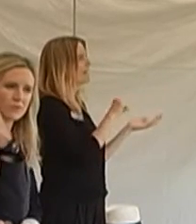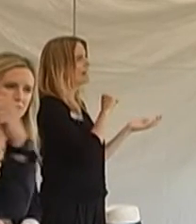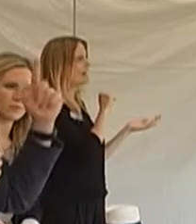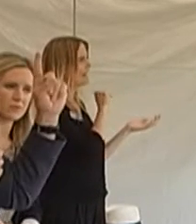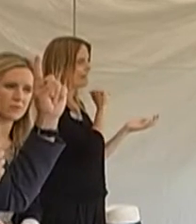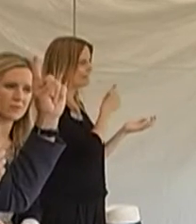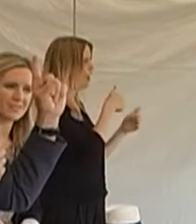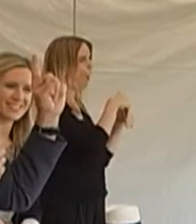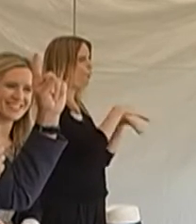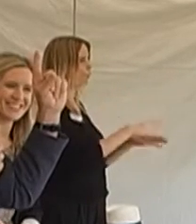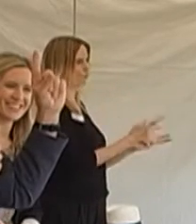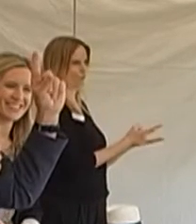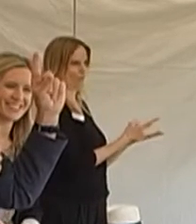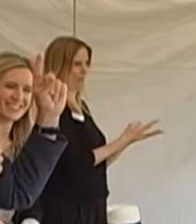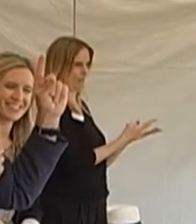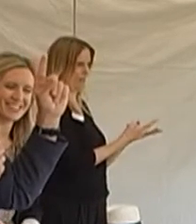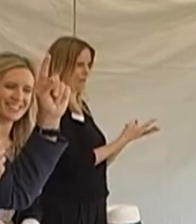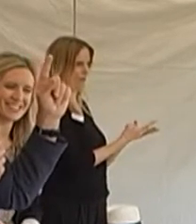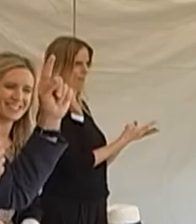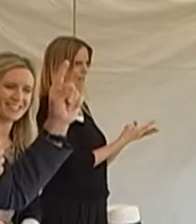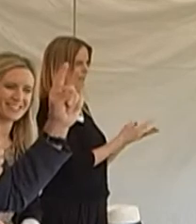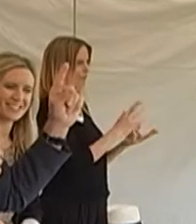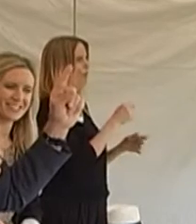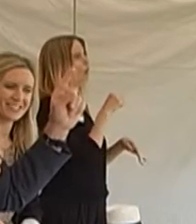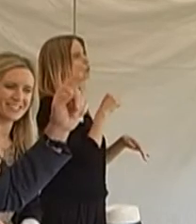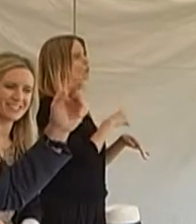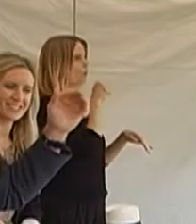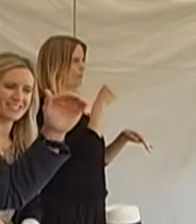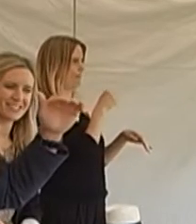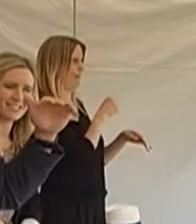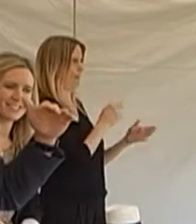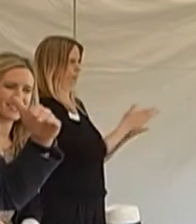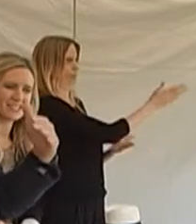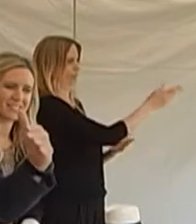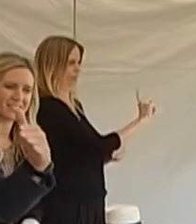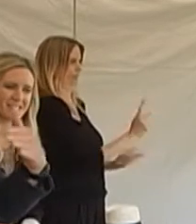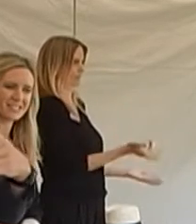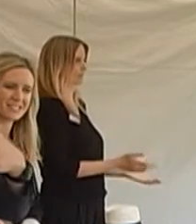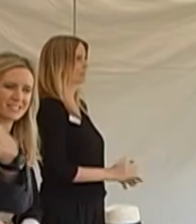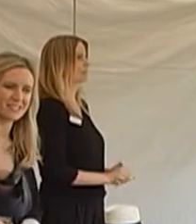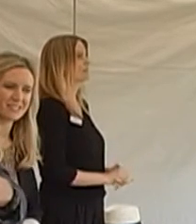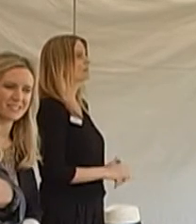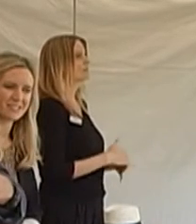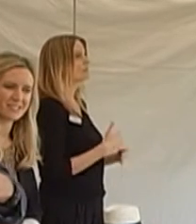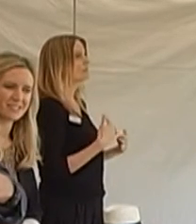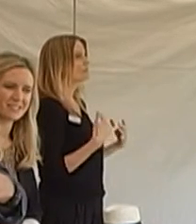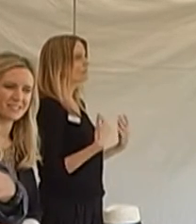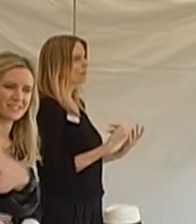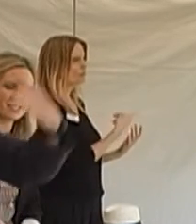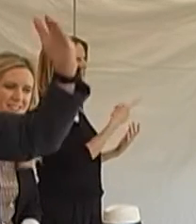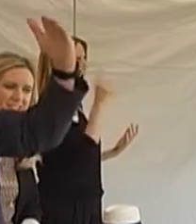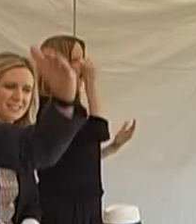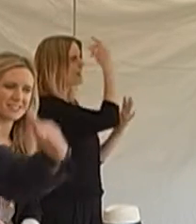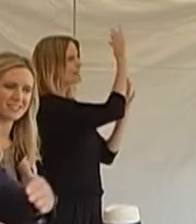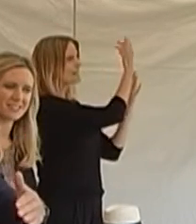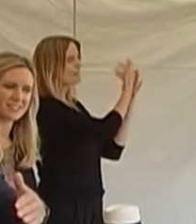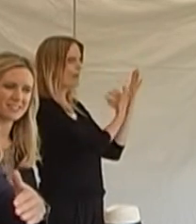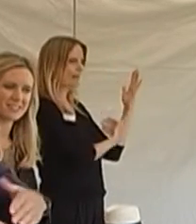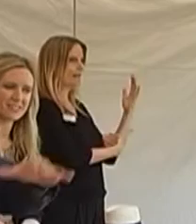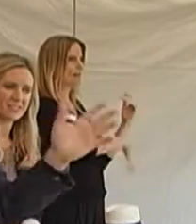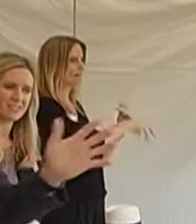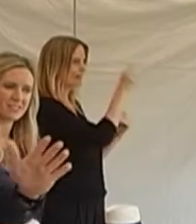to feel your way. And you can feel your way to make almost any country on the list become either top or